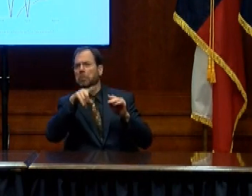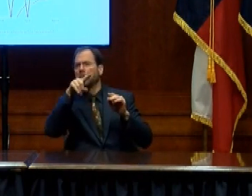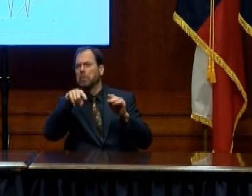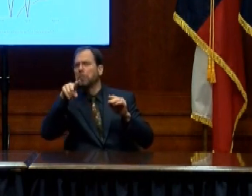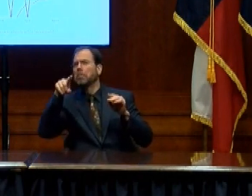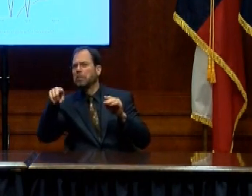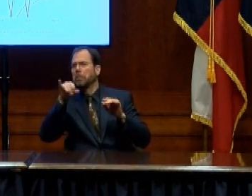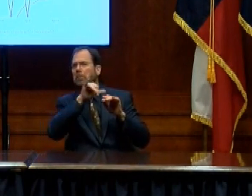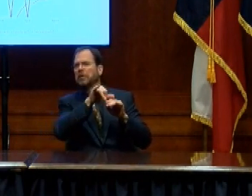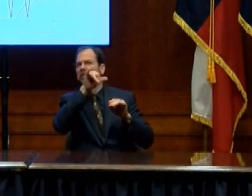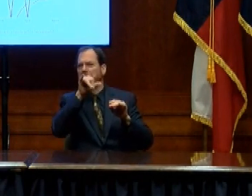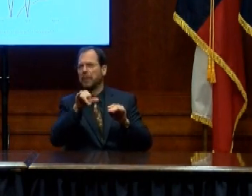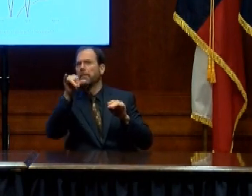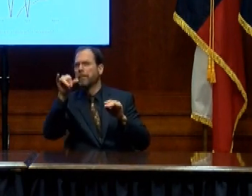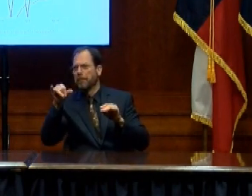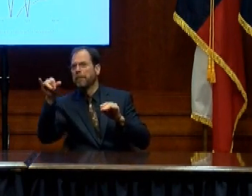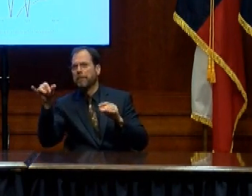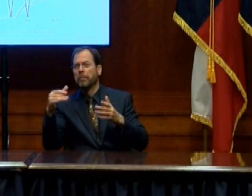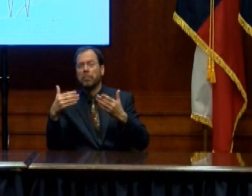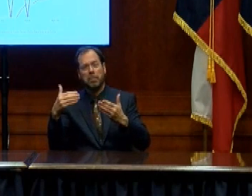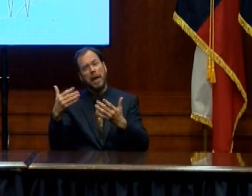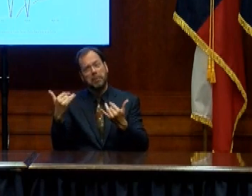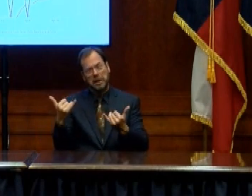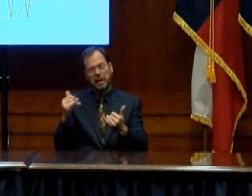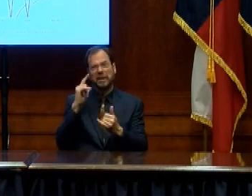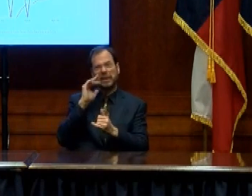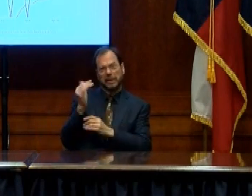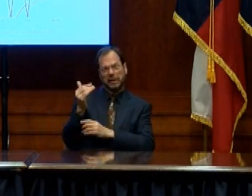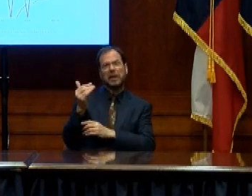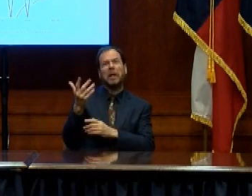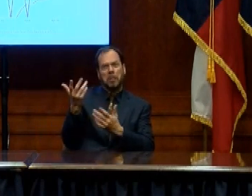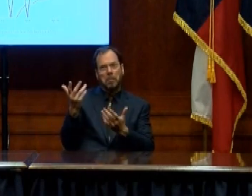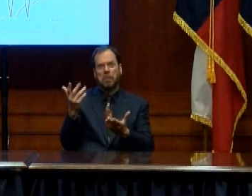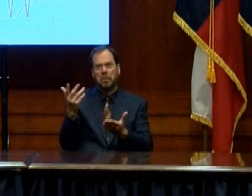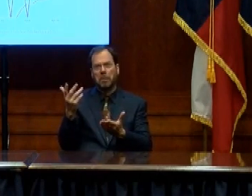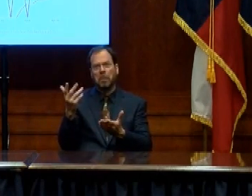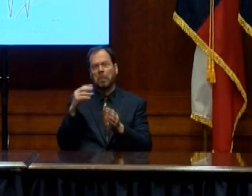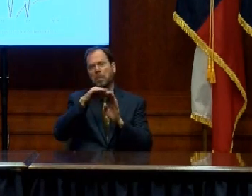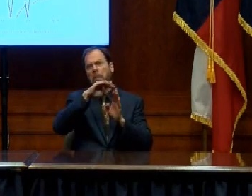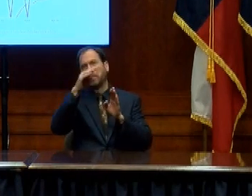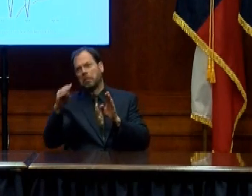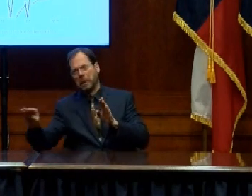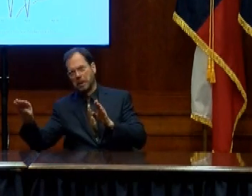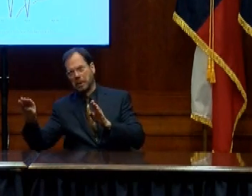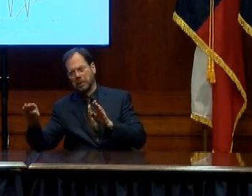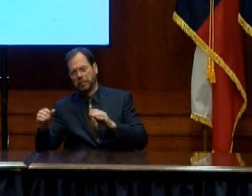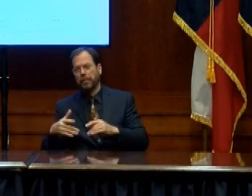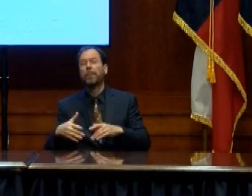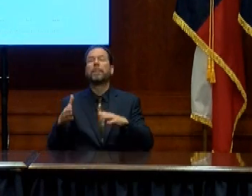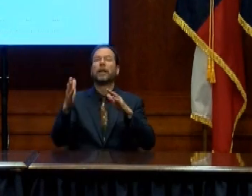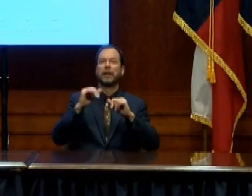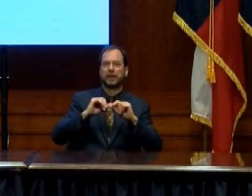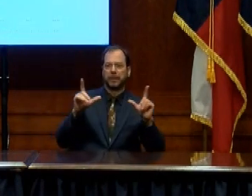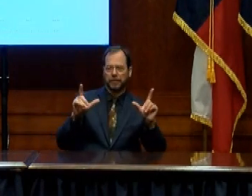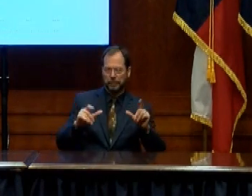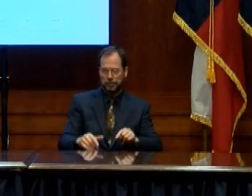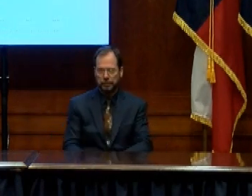level marks people testing positive, they may be getting close to being able to bend their curve. Next